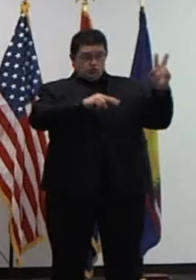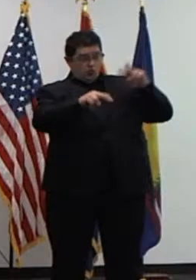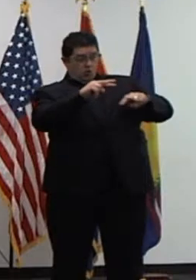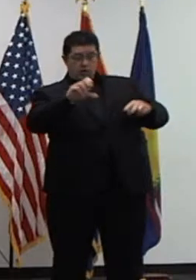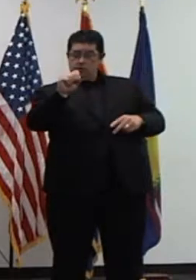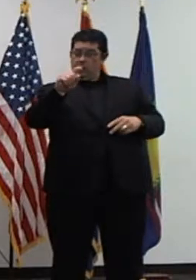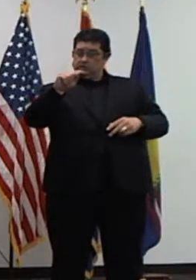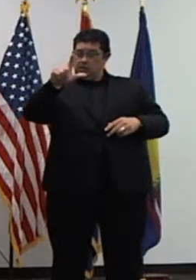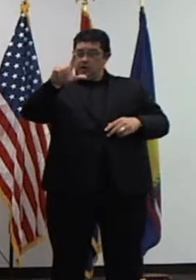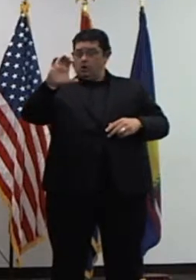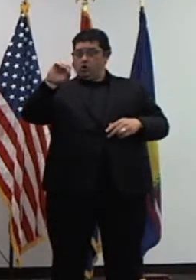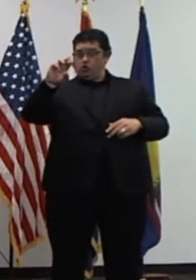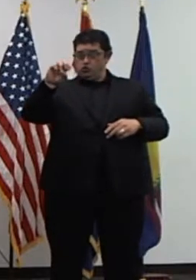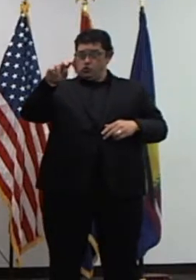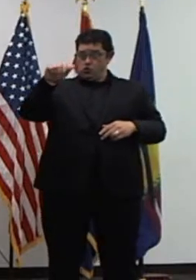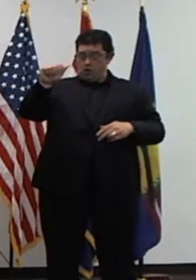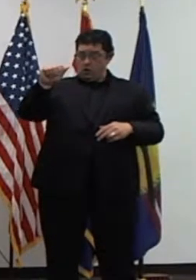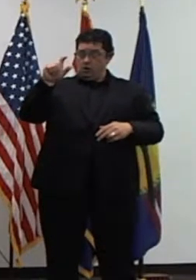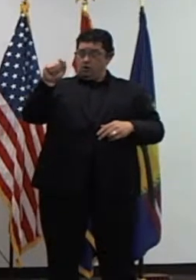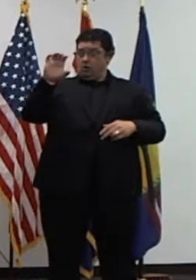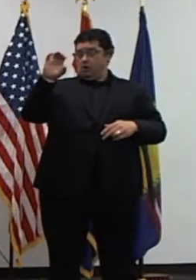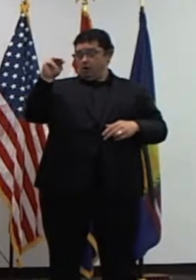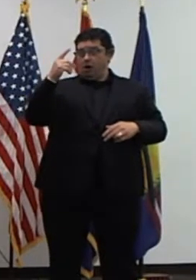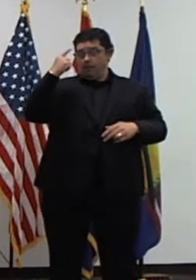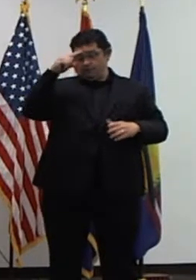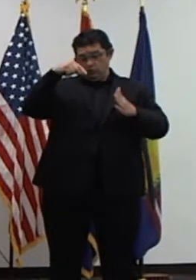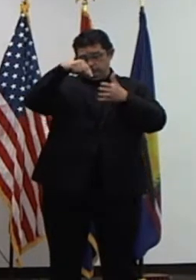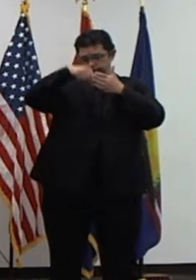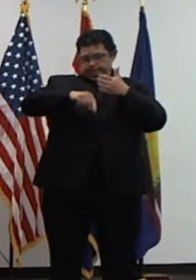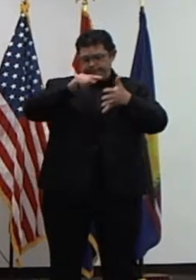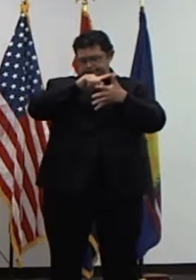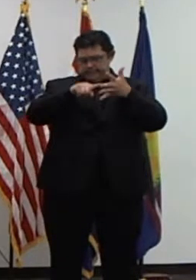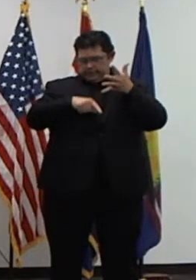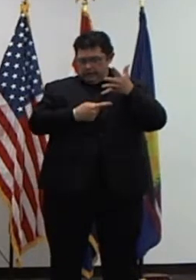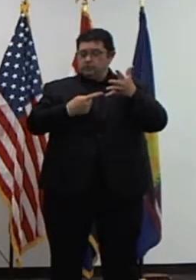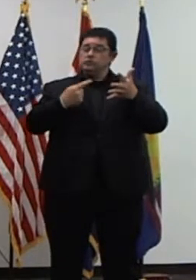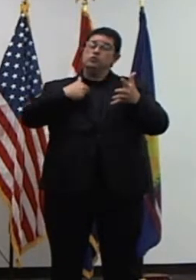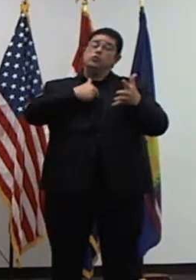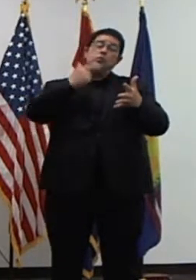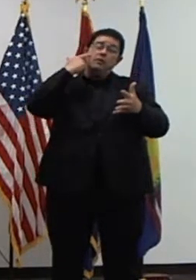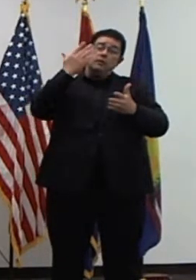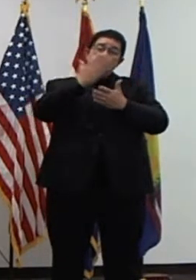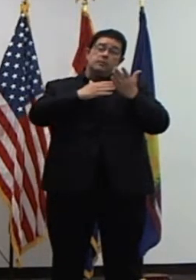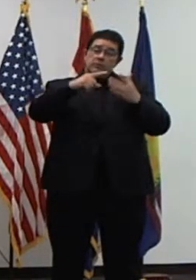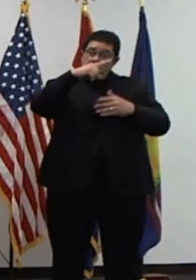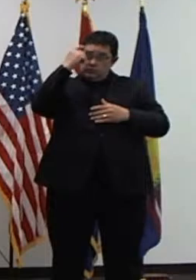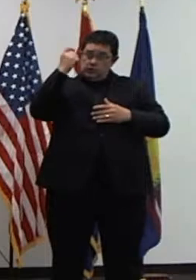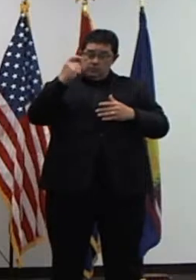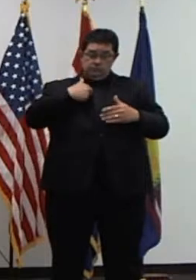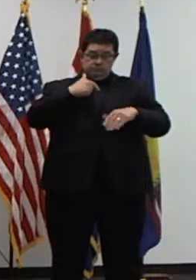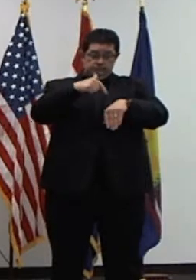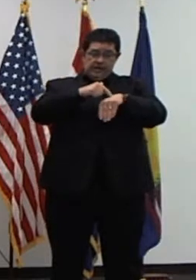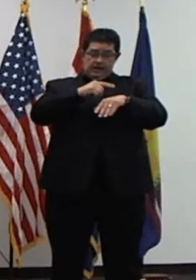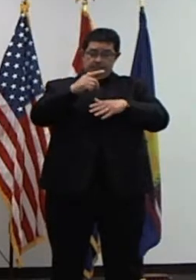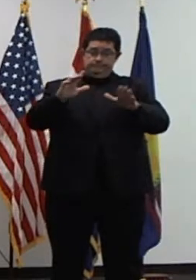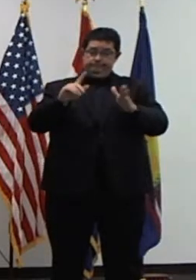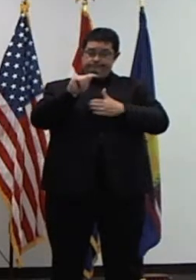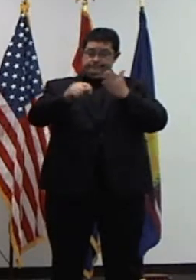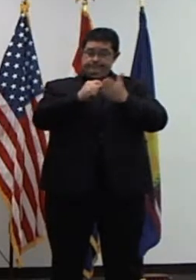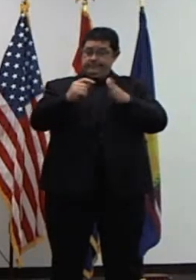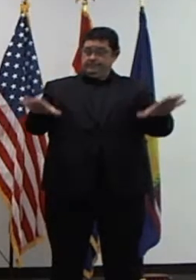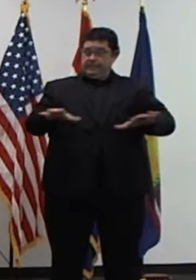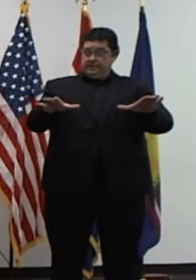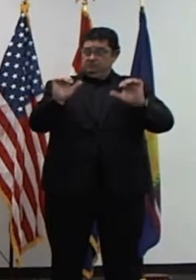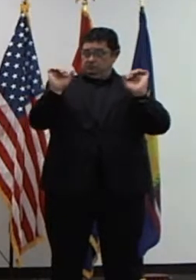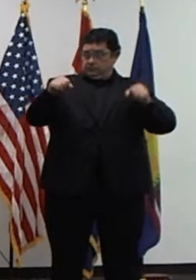stlcorona.com for the exact details. We believe that these summertime activities can be enjoyed safely. As we move into the